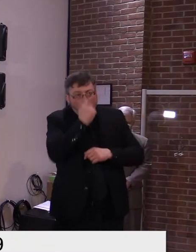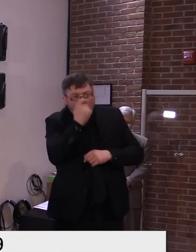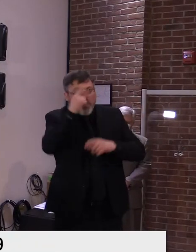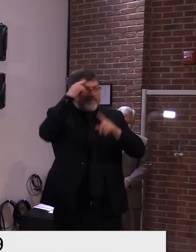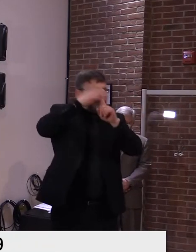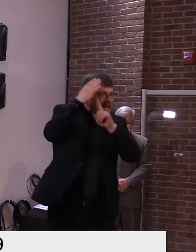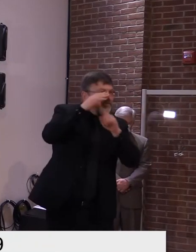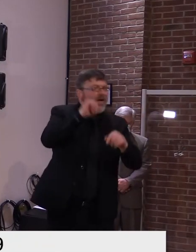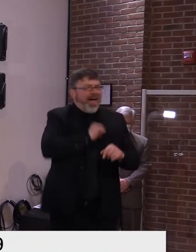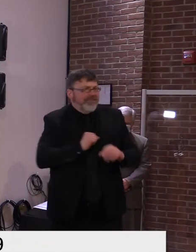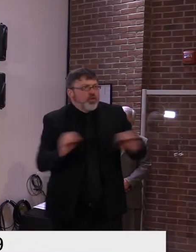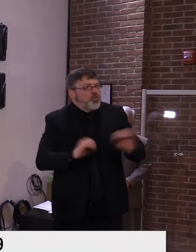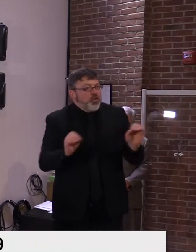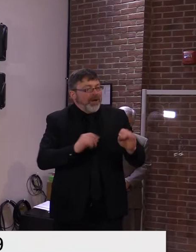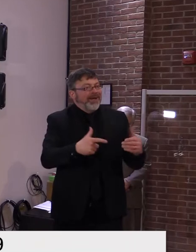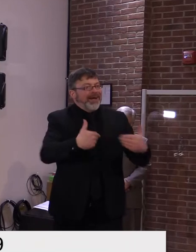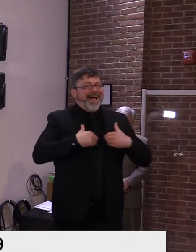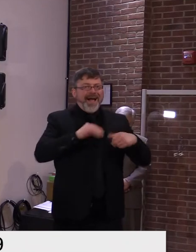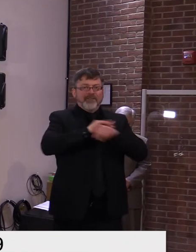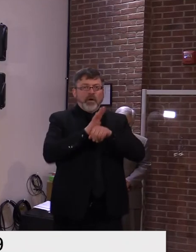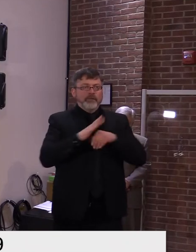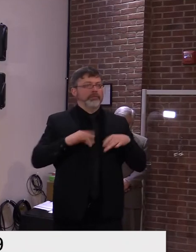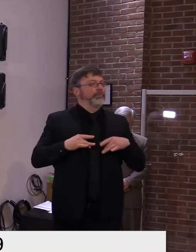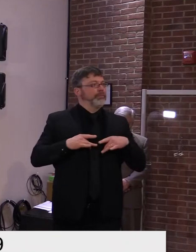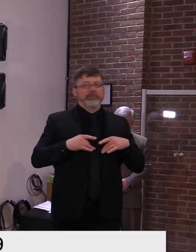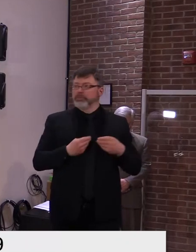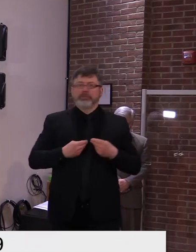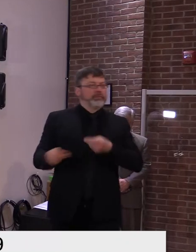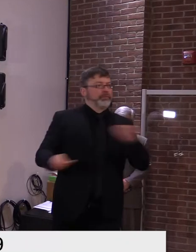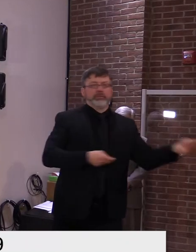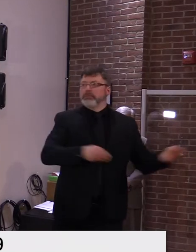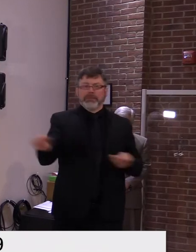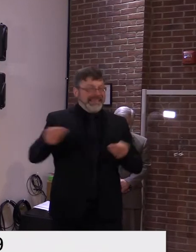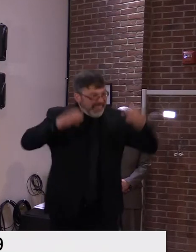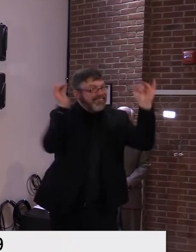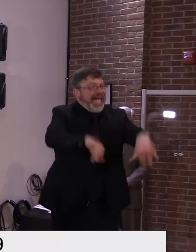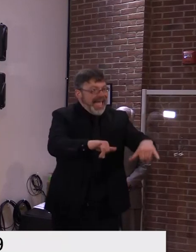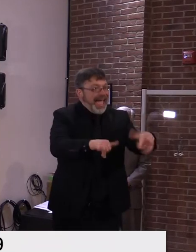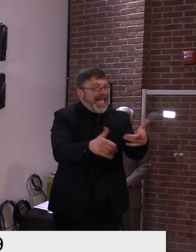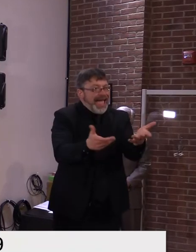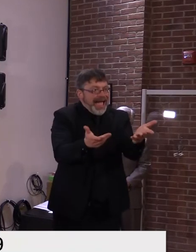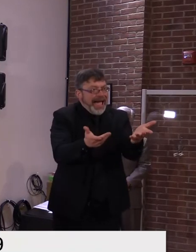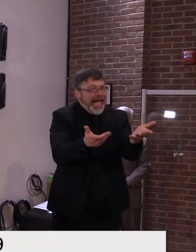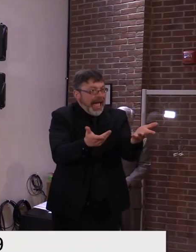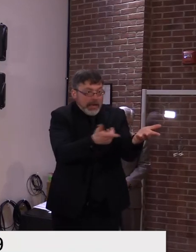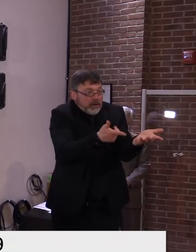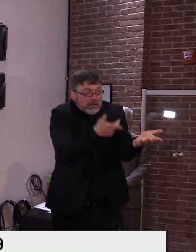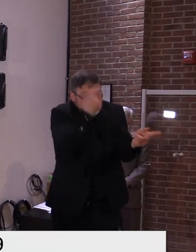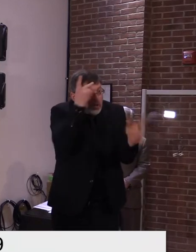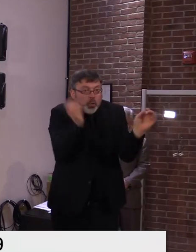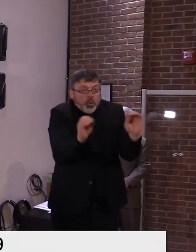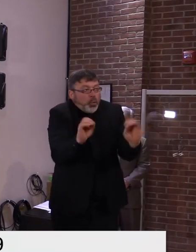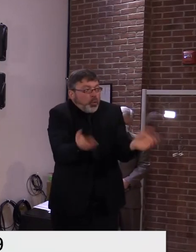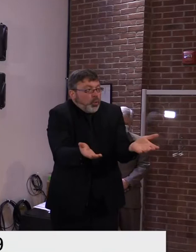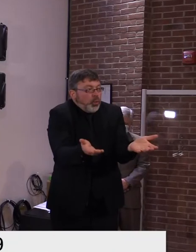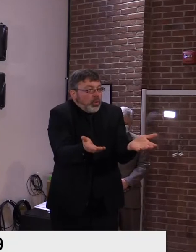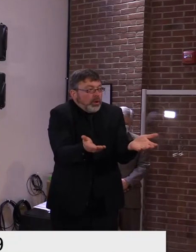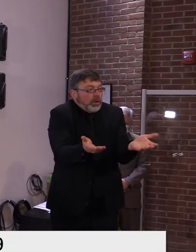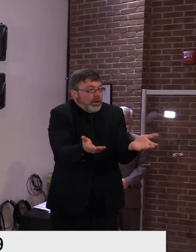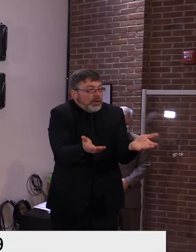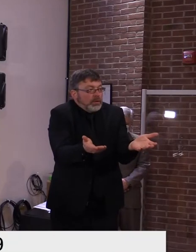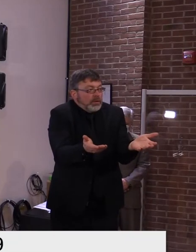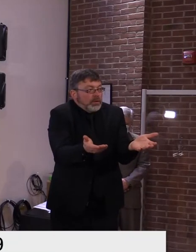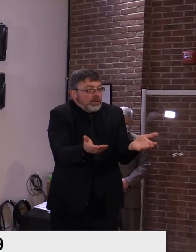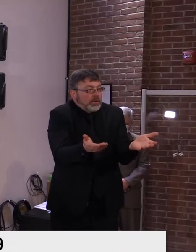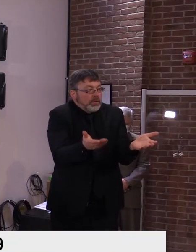do find that if you're a contact, the most likely way you became a case, if you did, and about